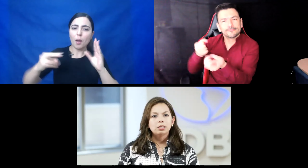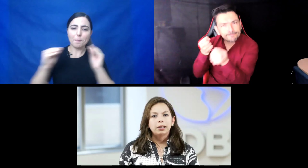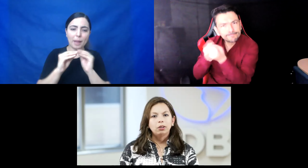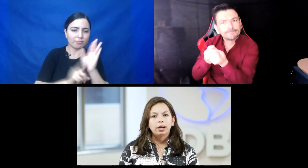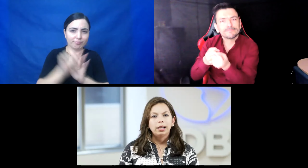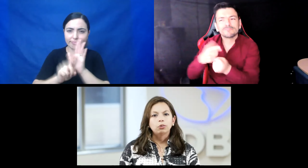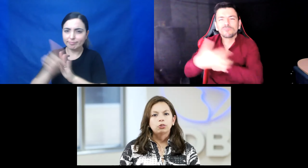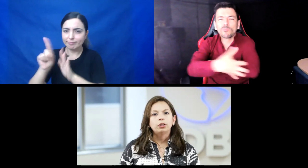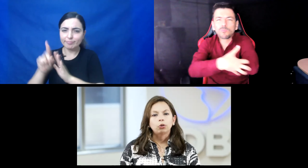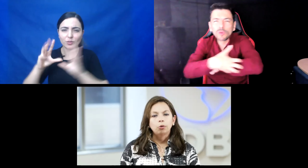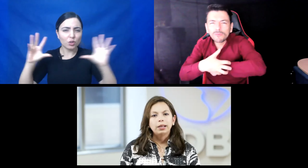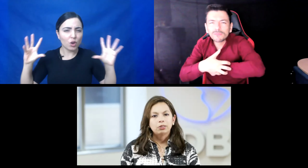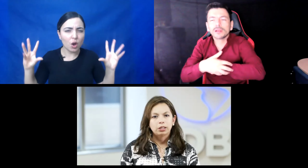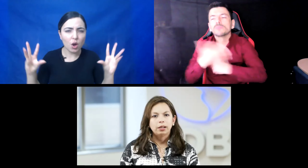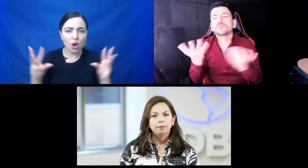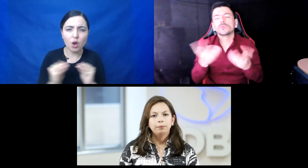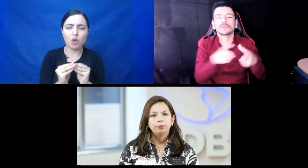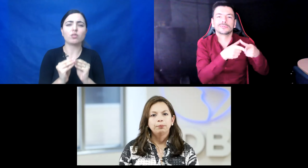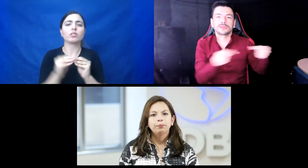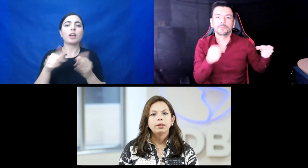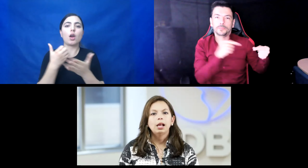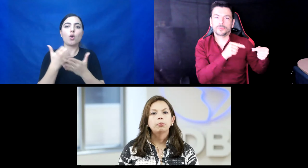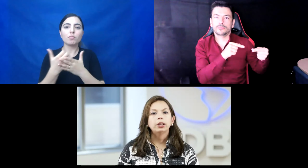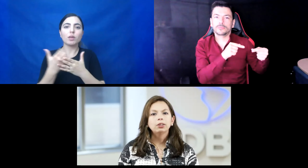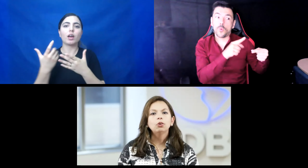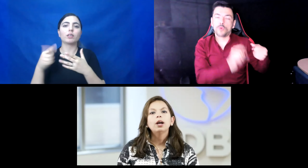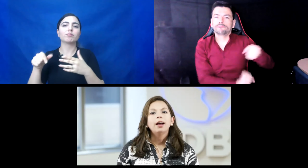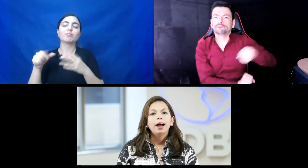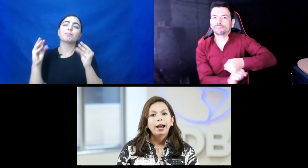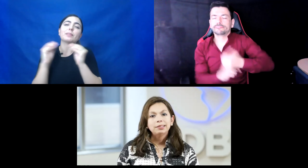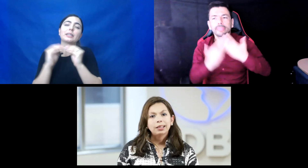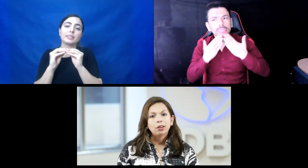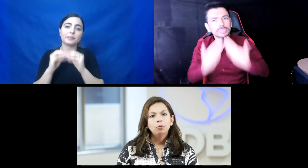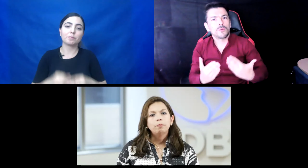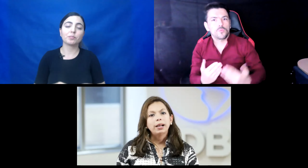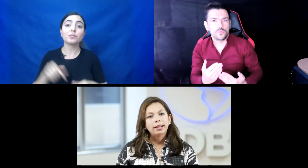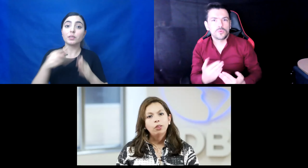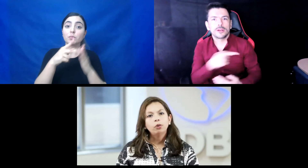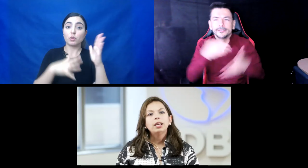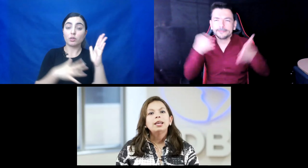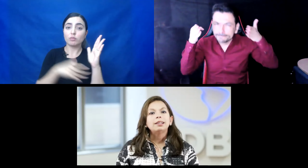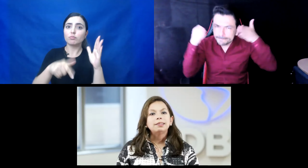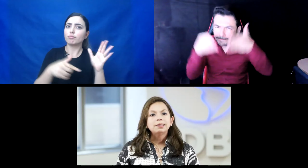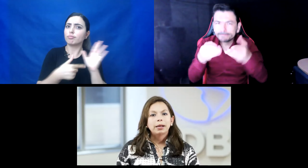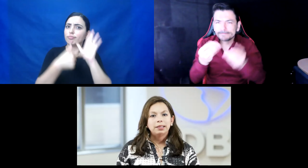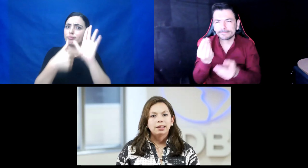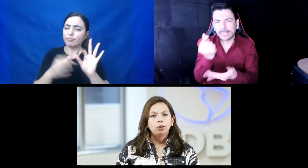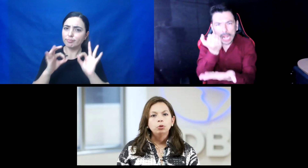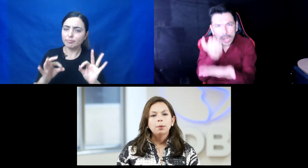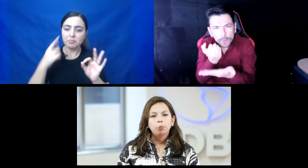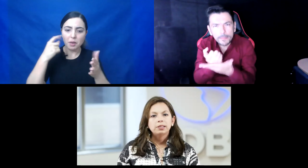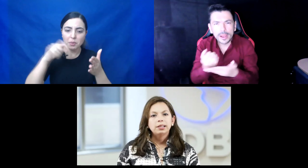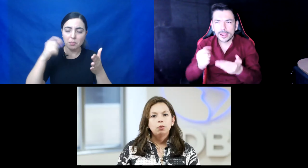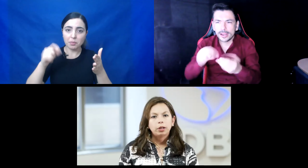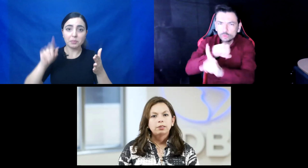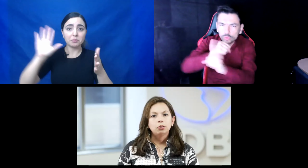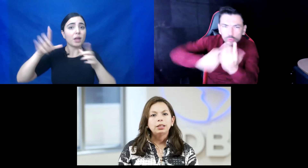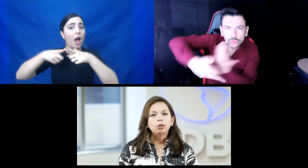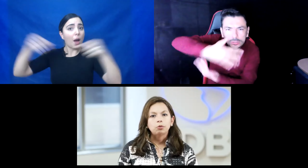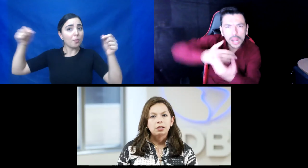Japan's generosity, we've been able to develop these technology and innovation projects. And the